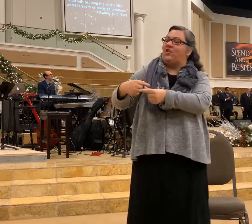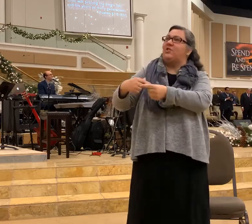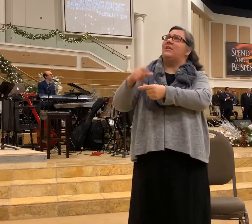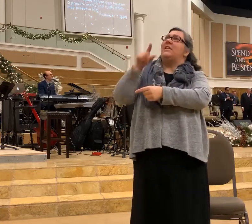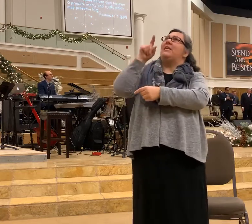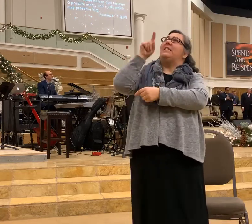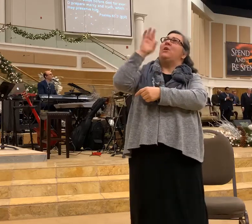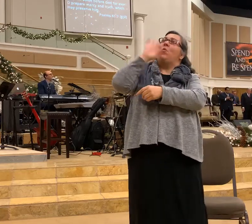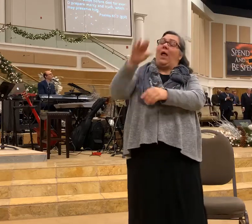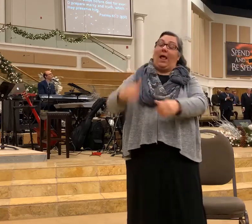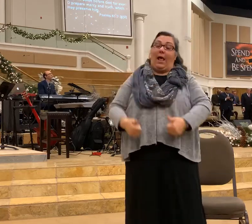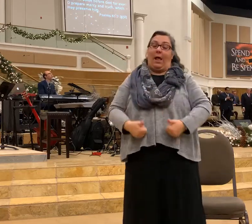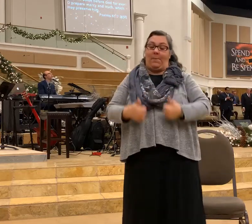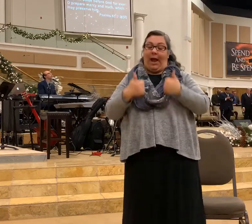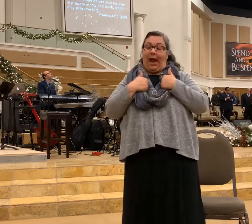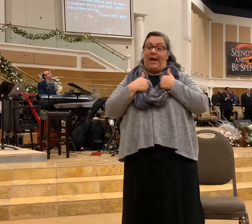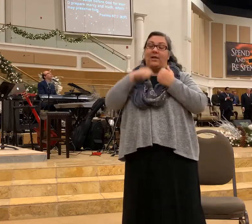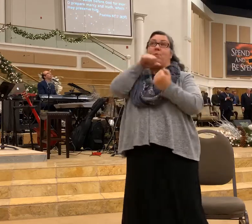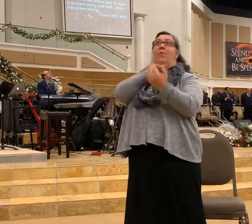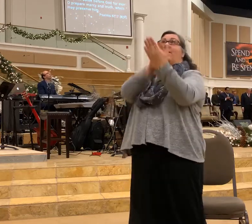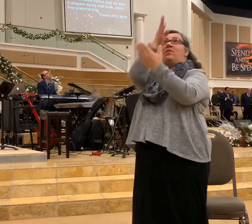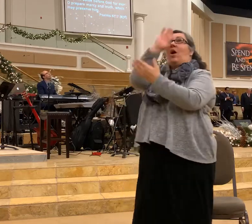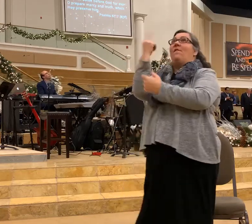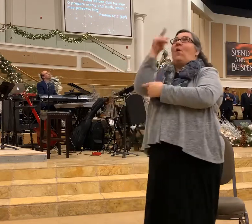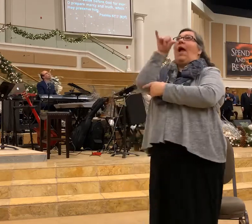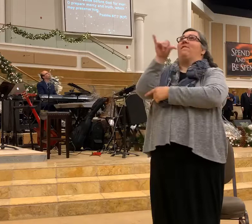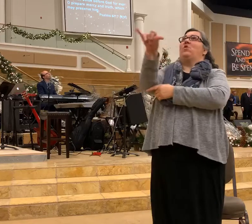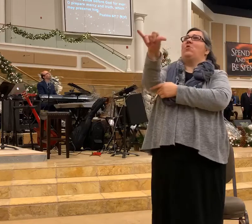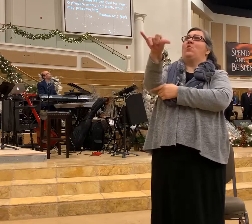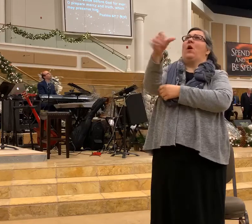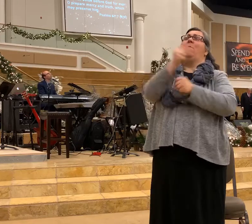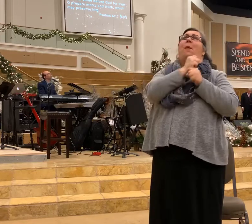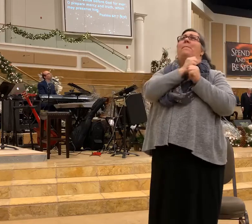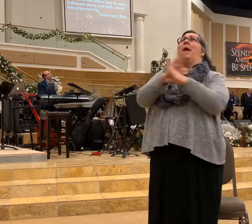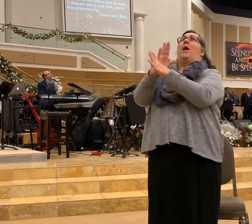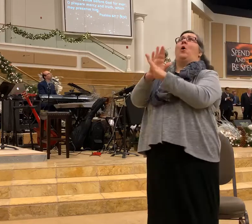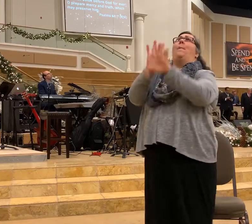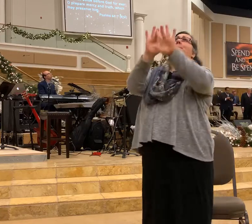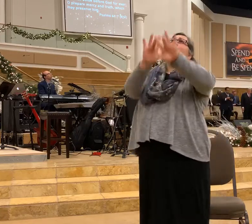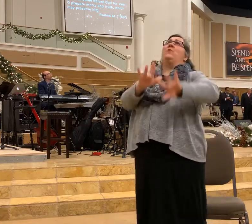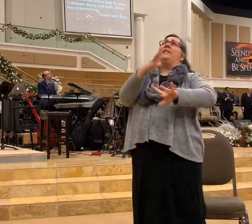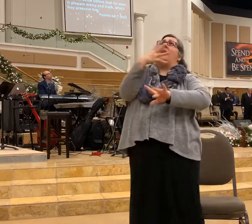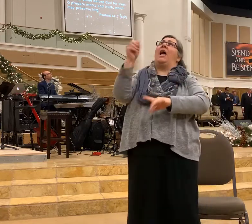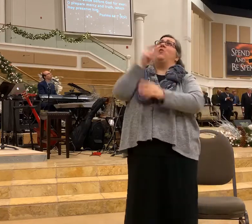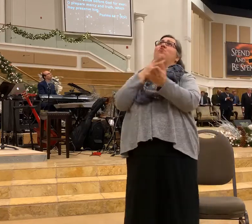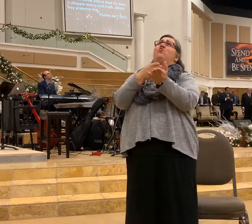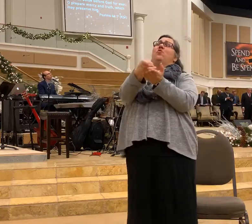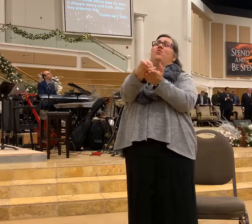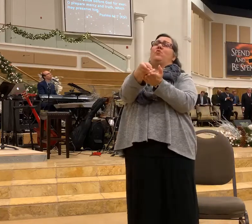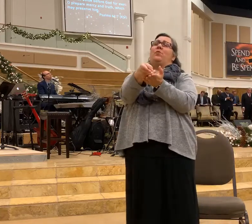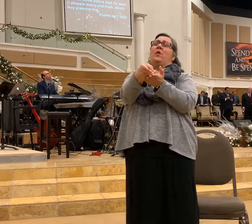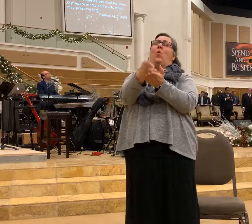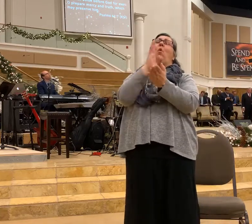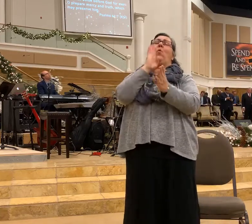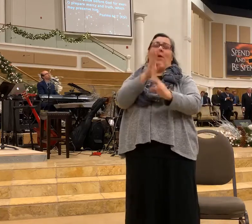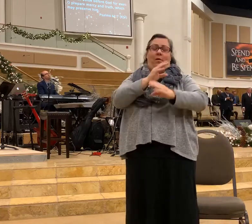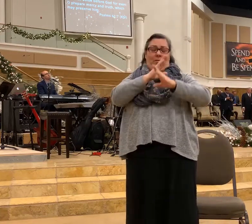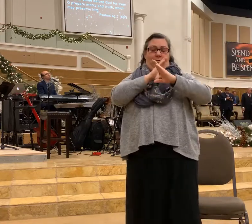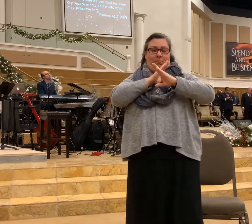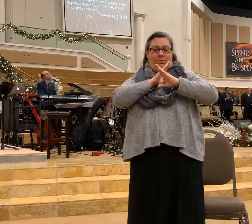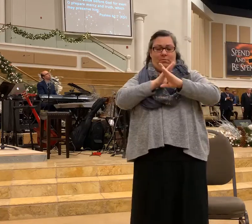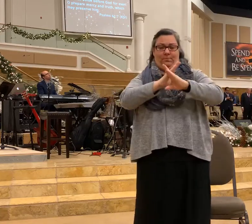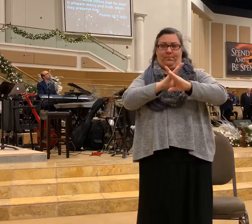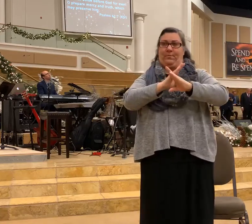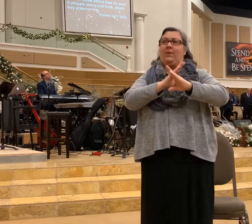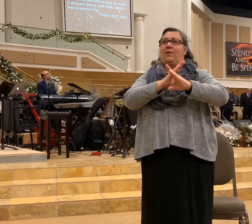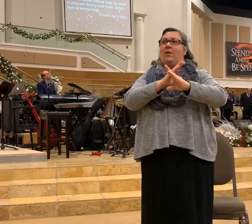He shall abide before God forever. O prepare mercy and truth, which may preserve him. I